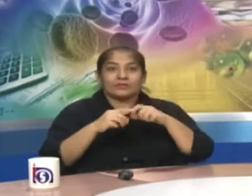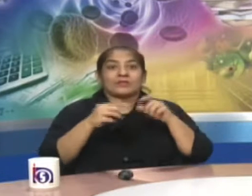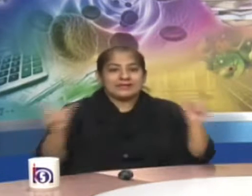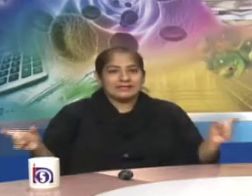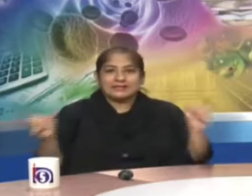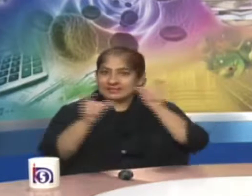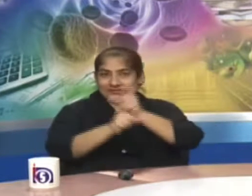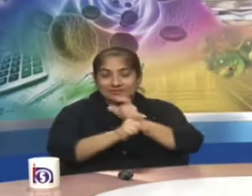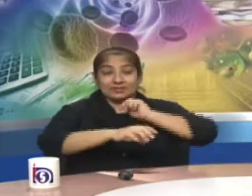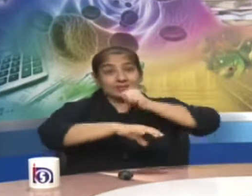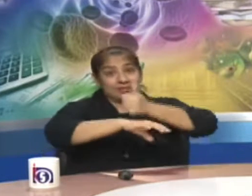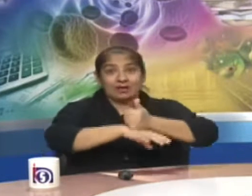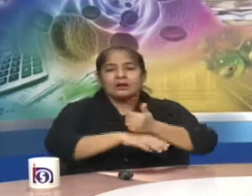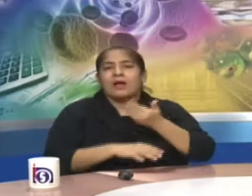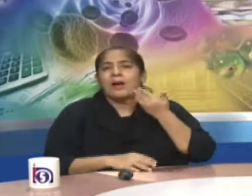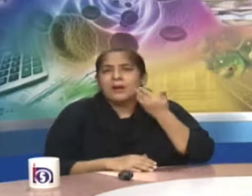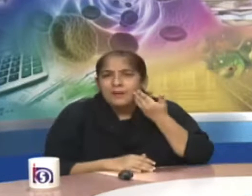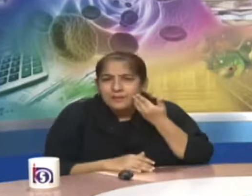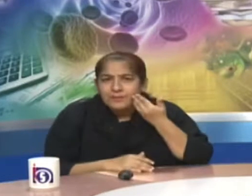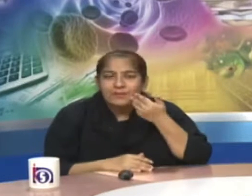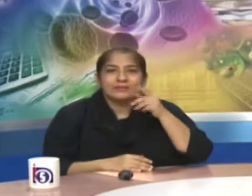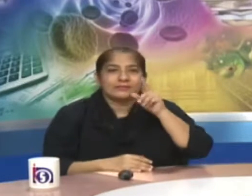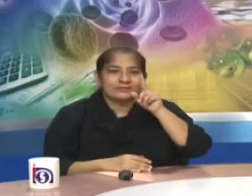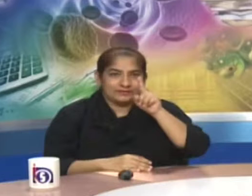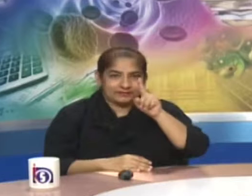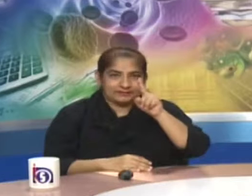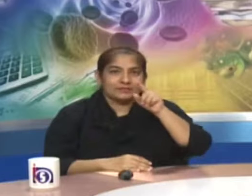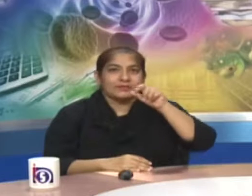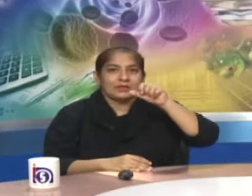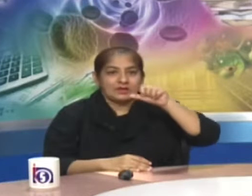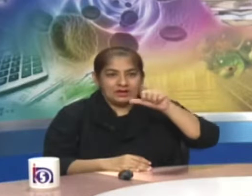Kolkata Stock Exchange was started in the year